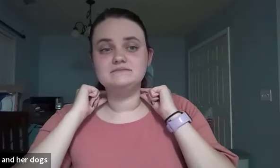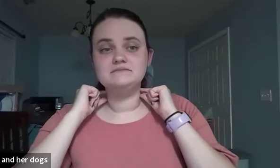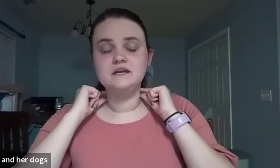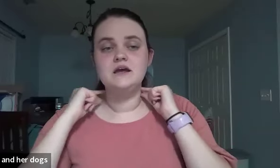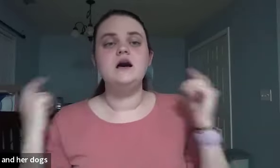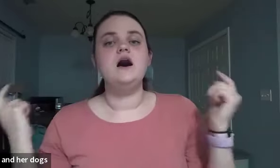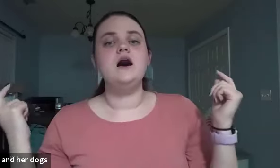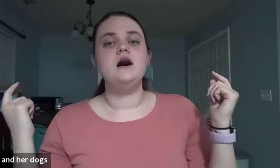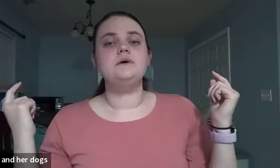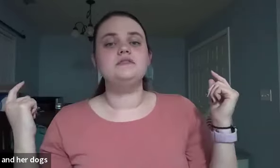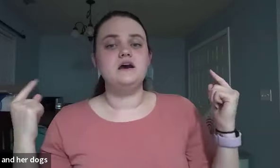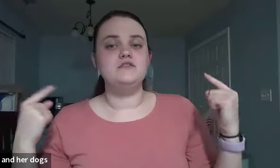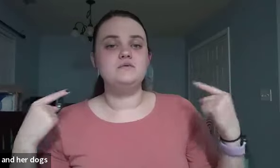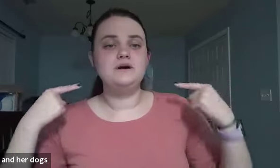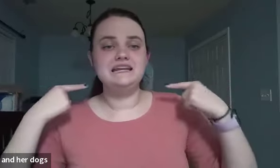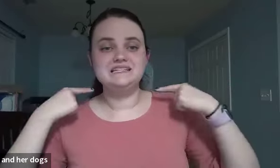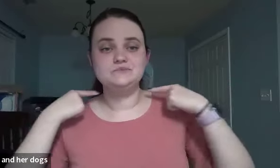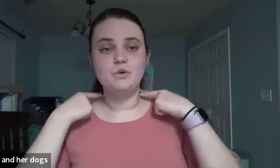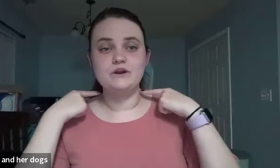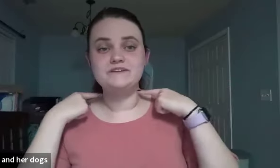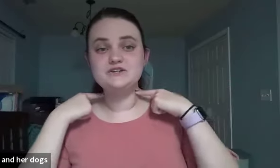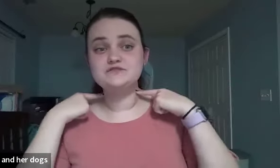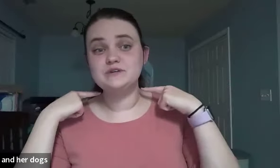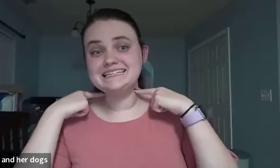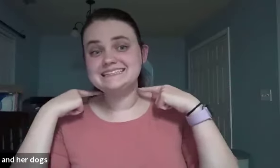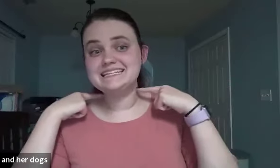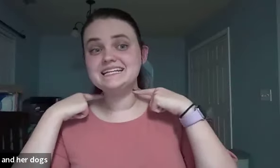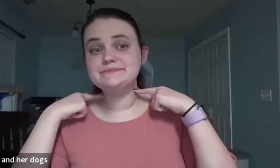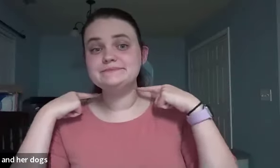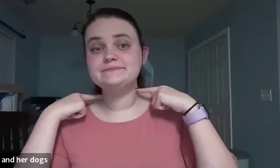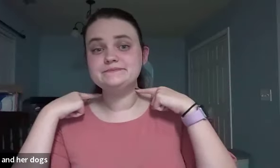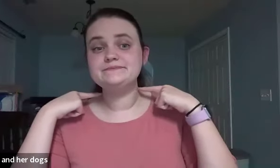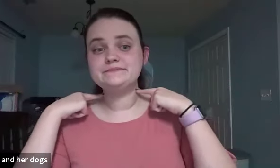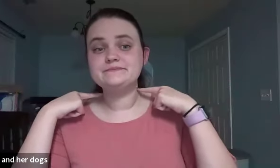Frankenstein. The other one is pointer fingers, Frankenstein.